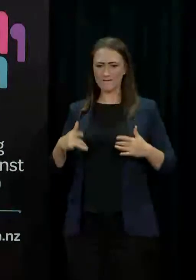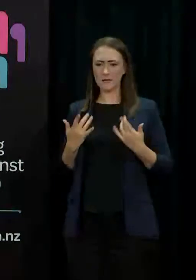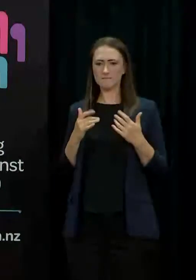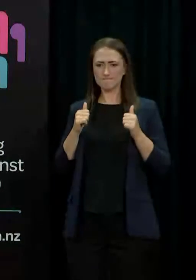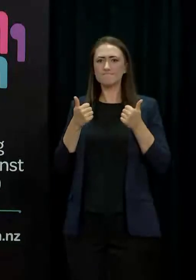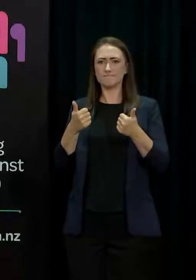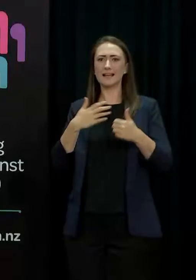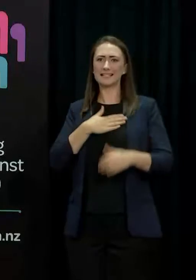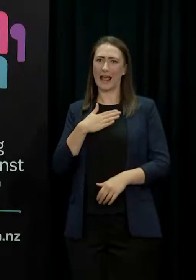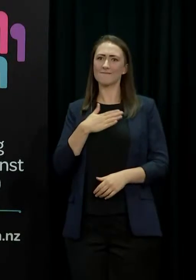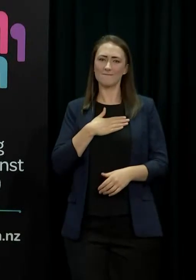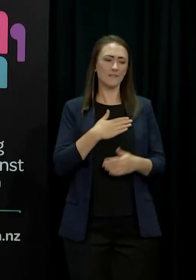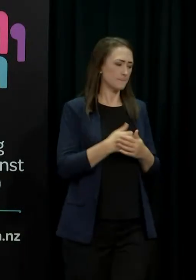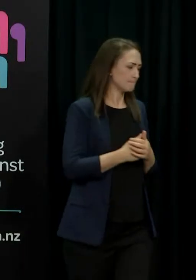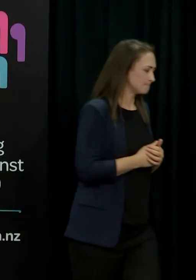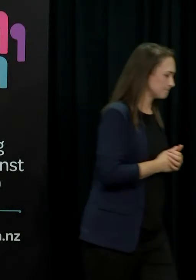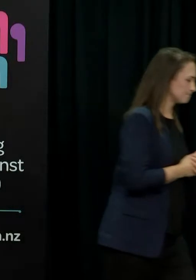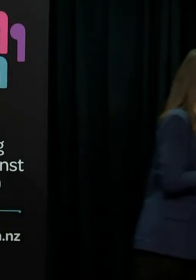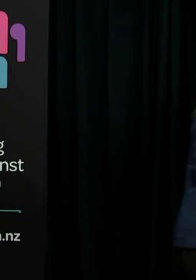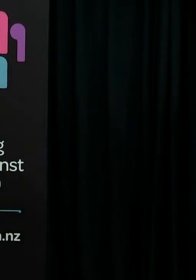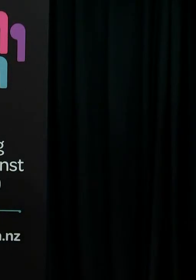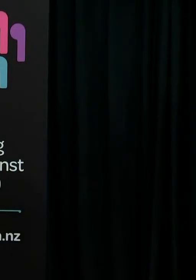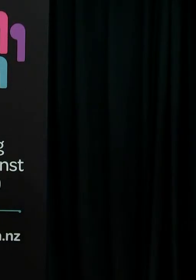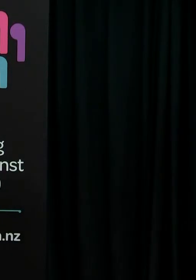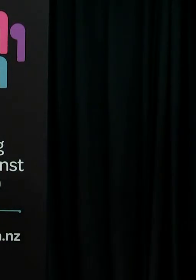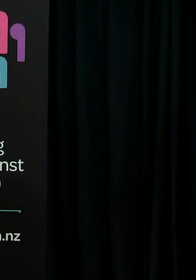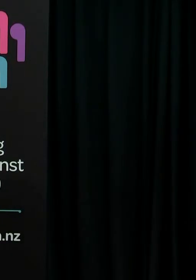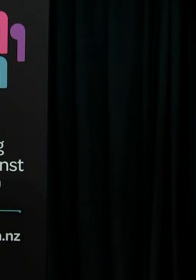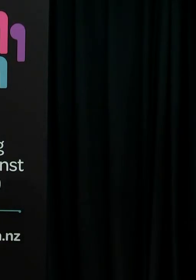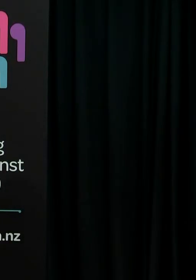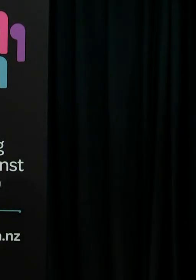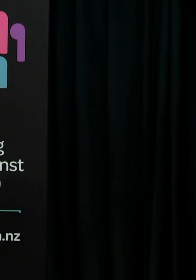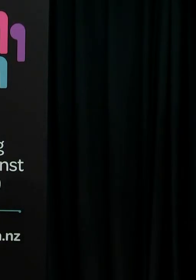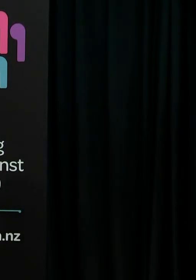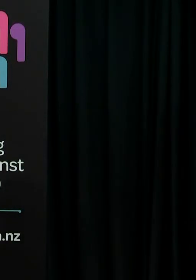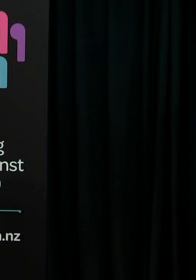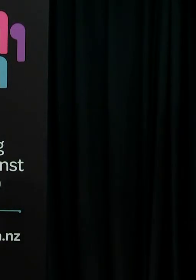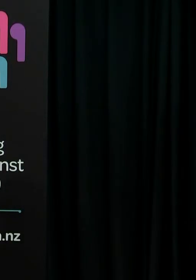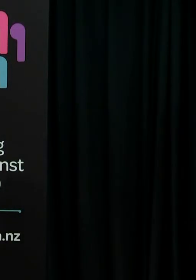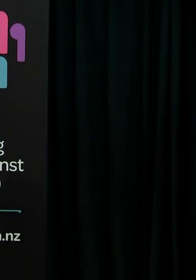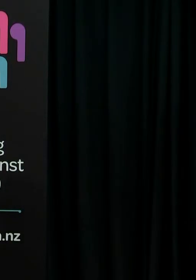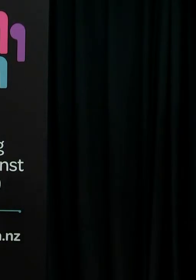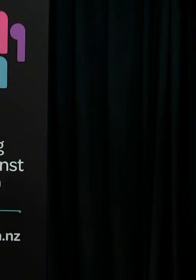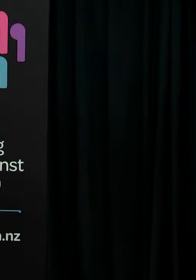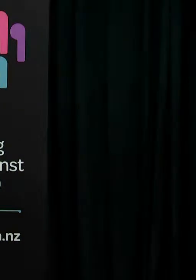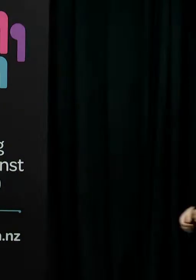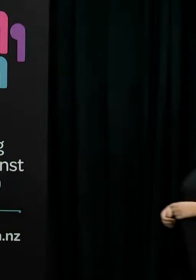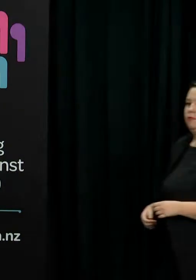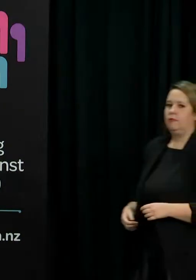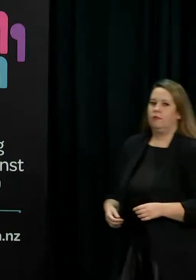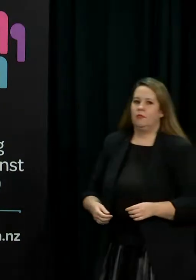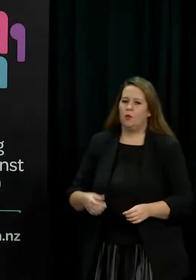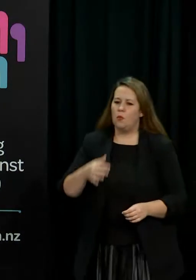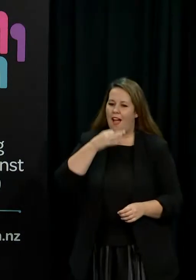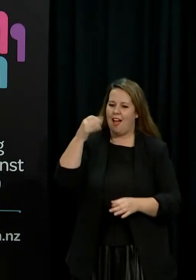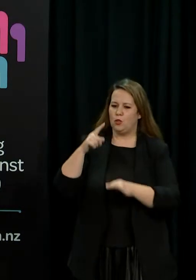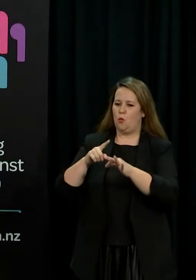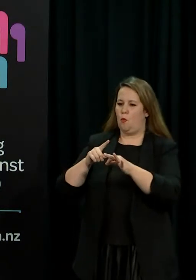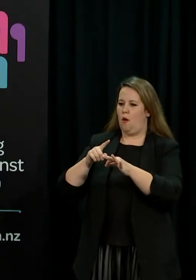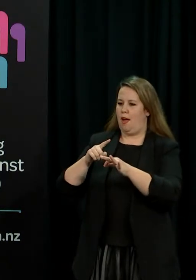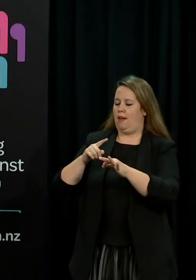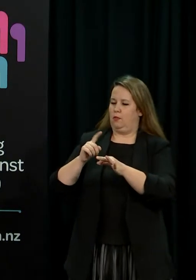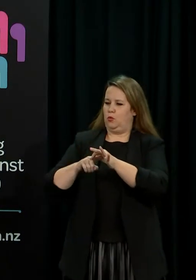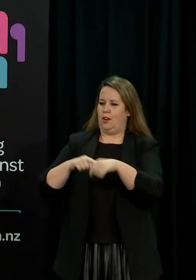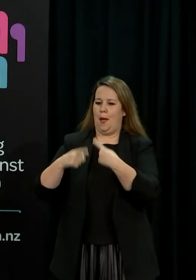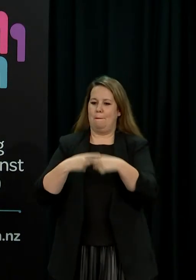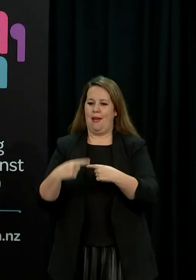that. Sorry, just another on boosters while we're on it, thank you. Can you please explain sort of why it is just the 16 to 17-year-old